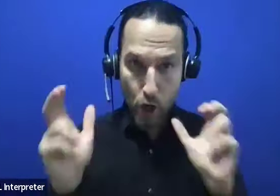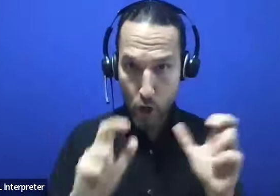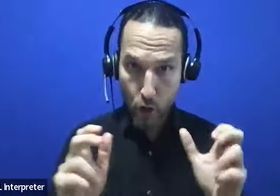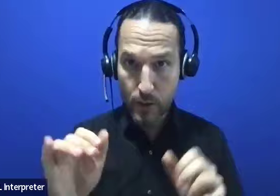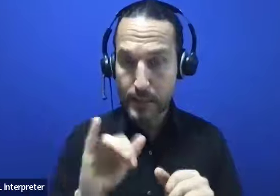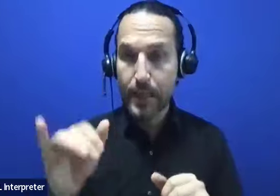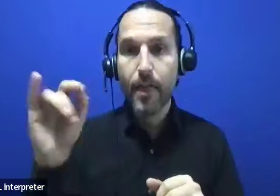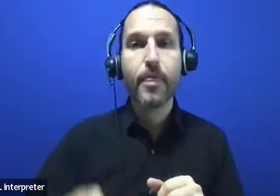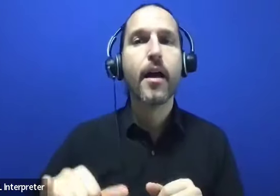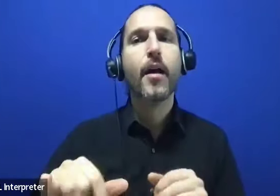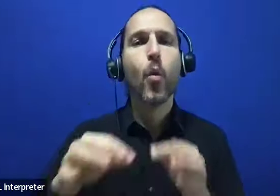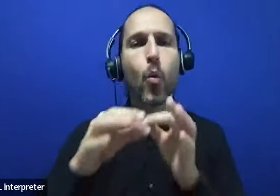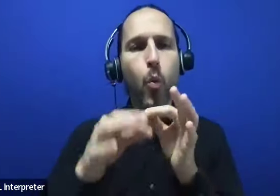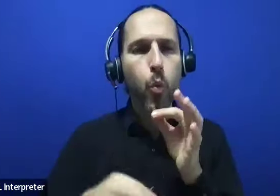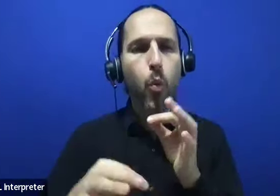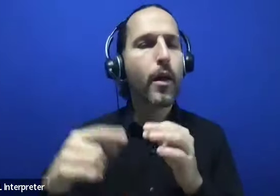does the narrow ear canals.